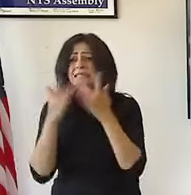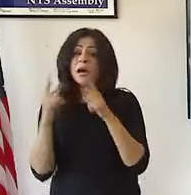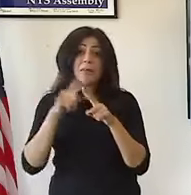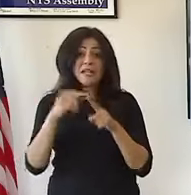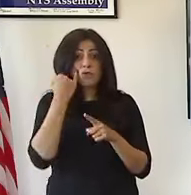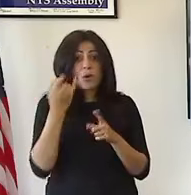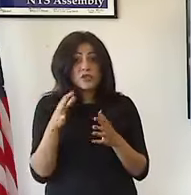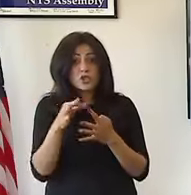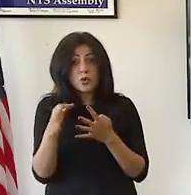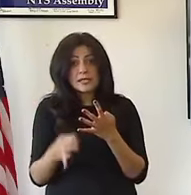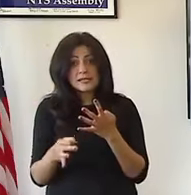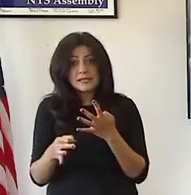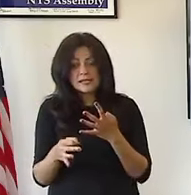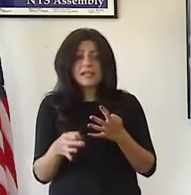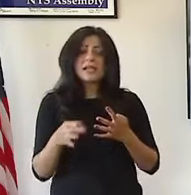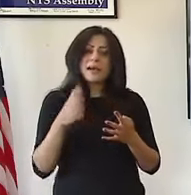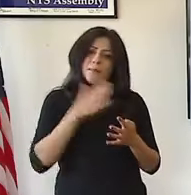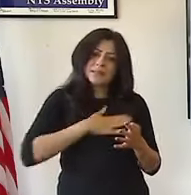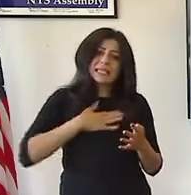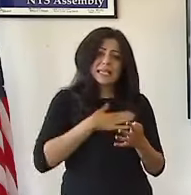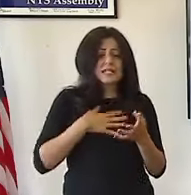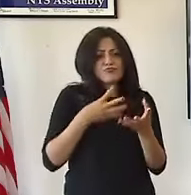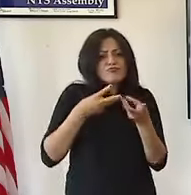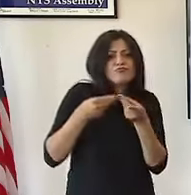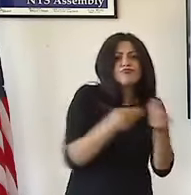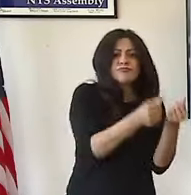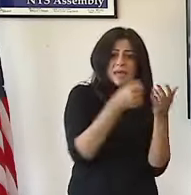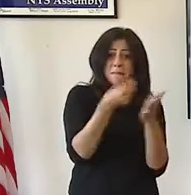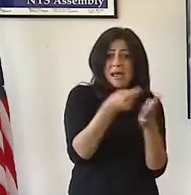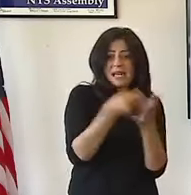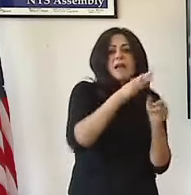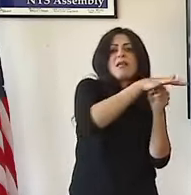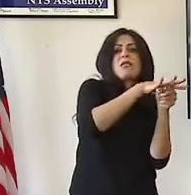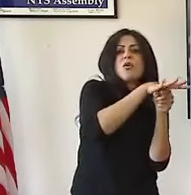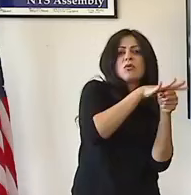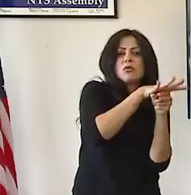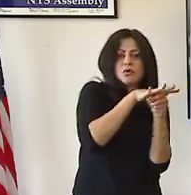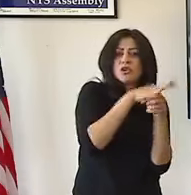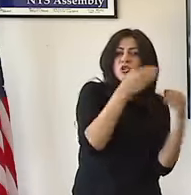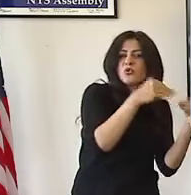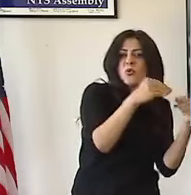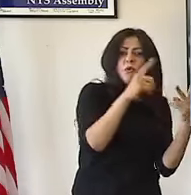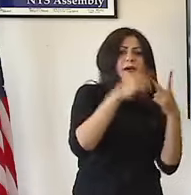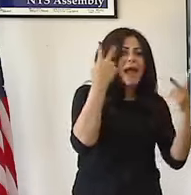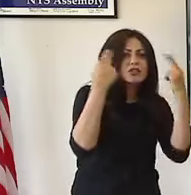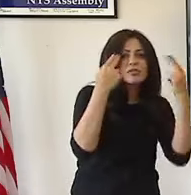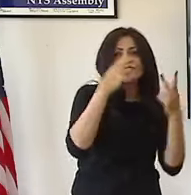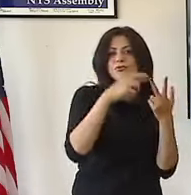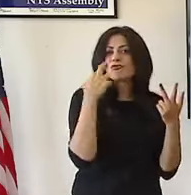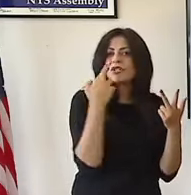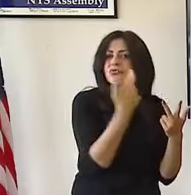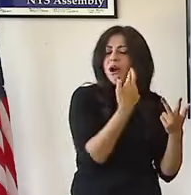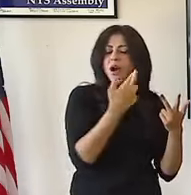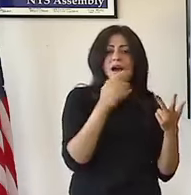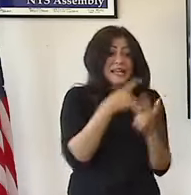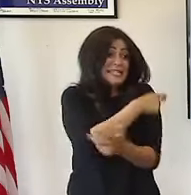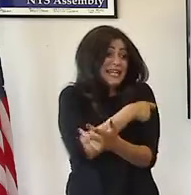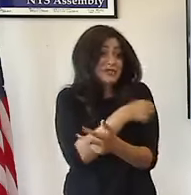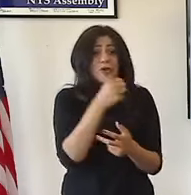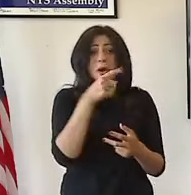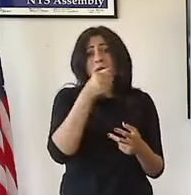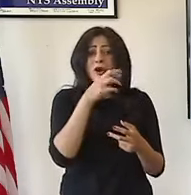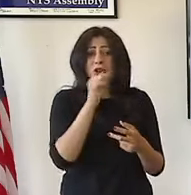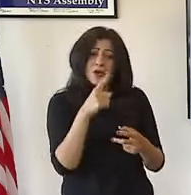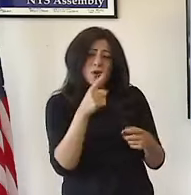choice, choose to spend your money with your neighborhood store, your neighborhood hairdresser, your neighborhood restaurant, your neighborhood tattoo parlor when they